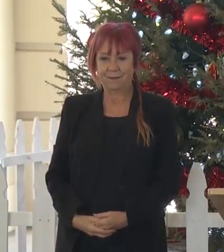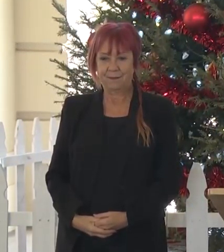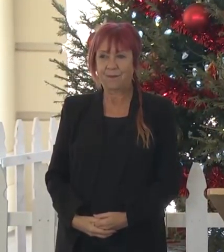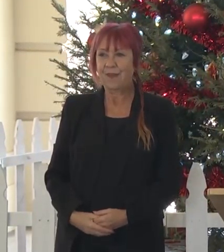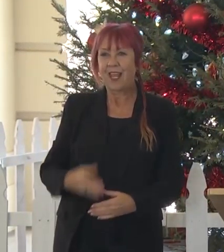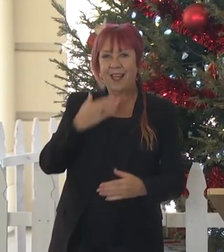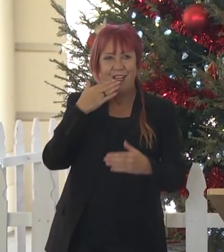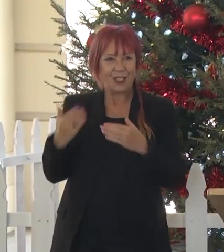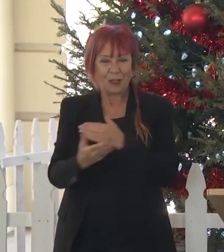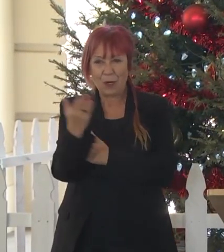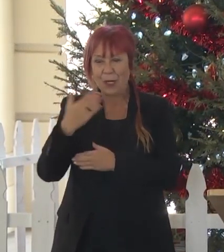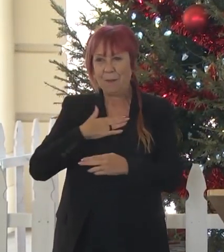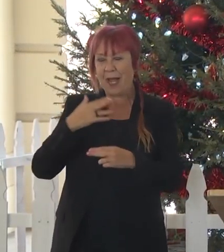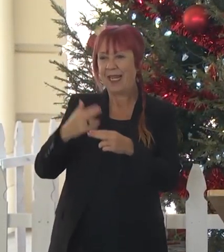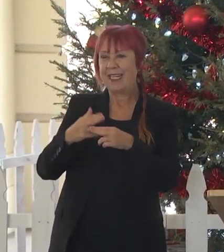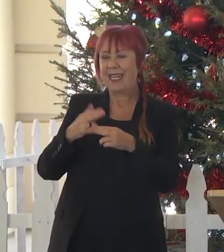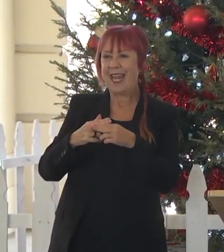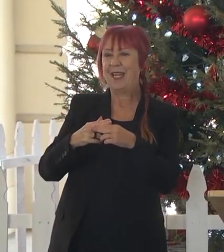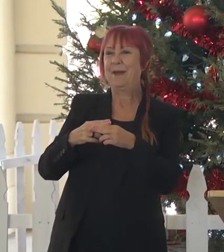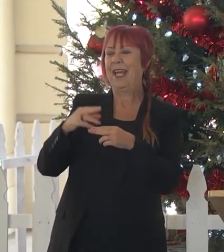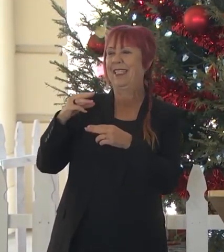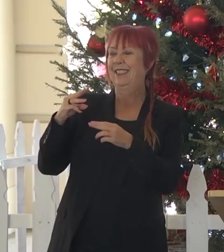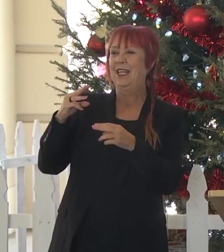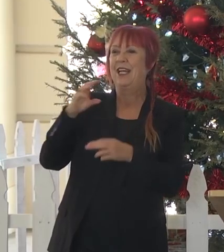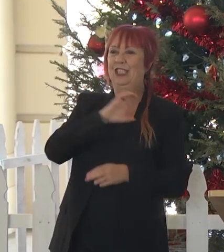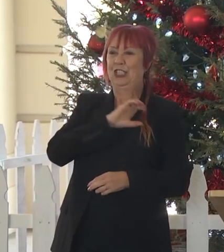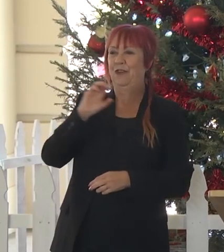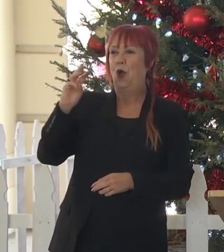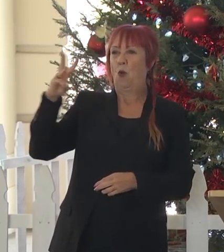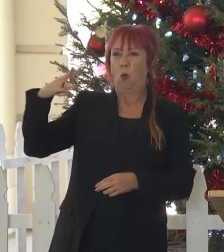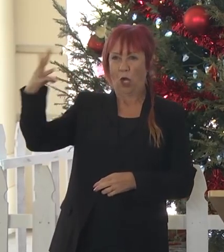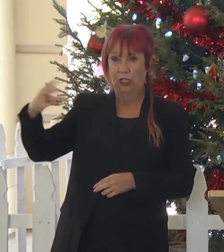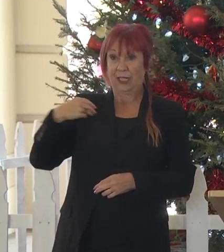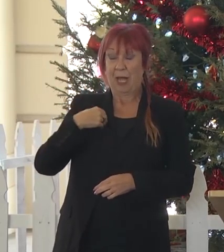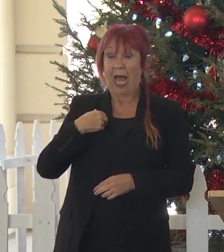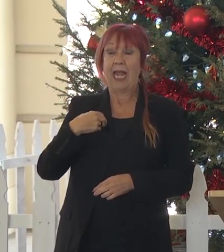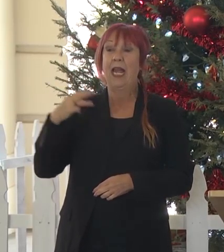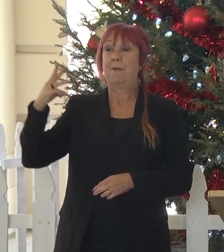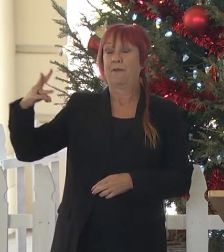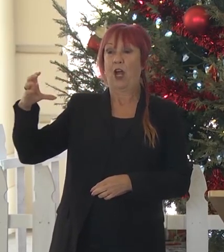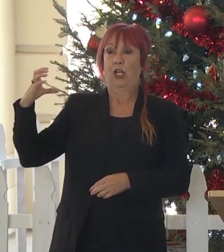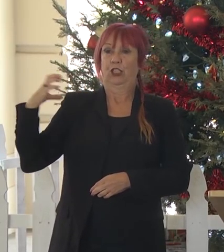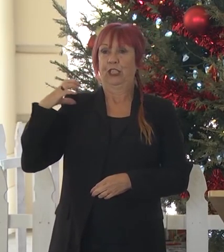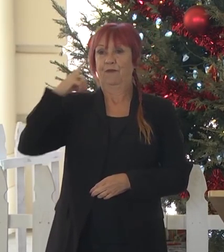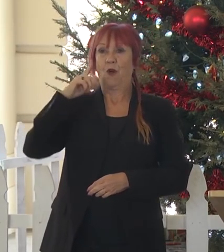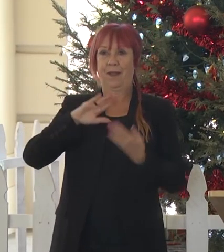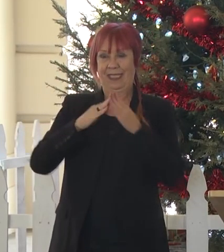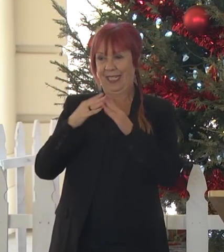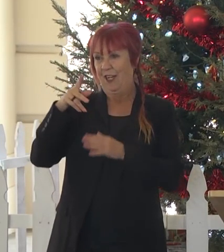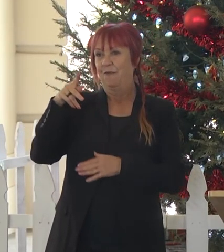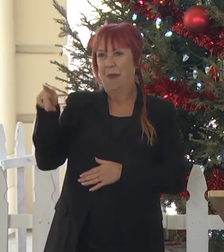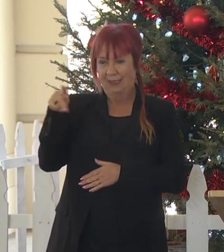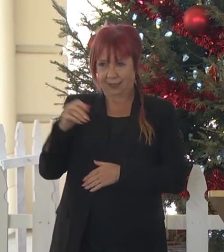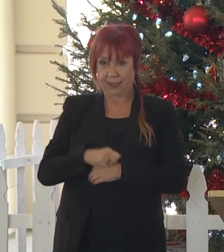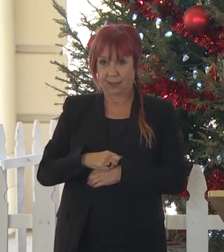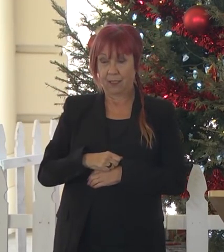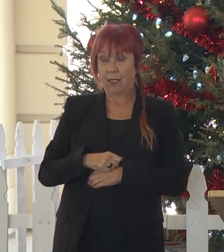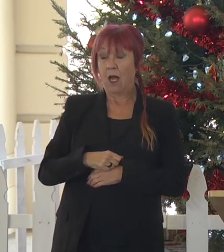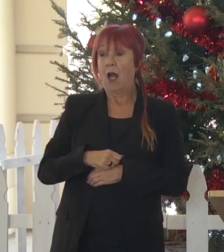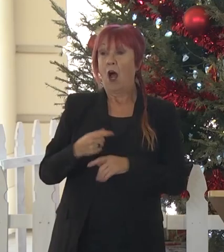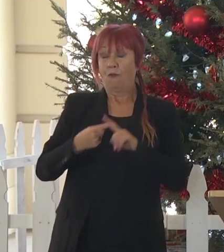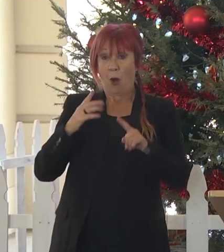Good morning. My name is Bertrand Washington. I have the pleasure to serve as the fire chief for the city of Pasadena. On behalf of the women and